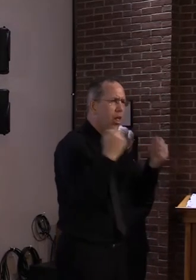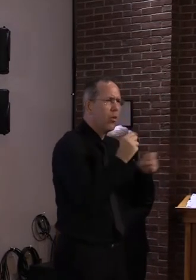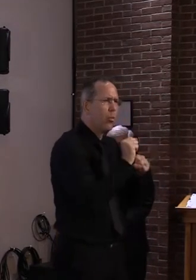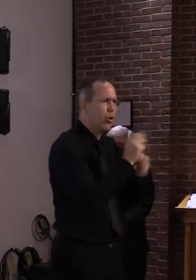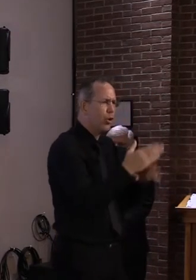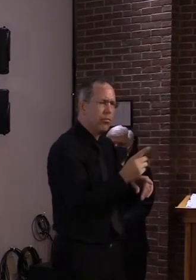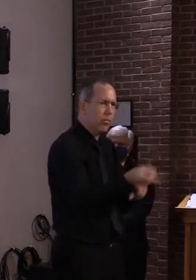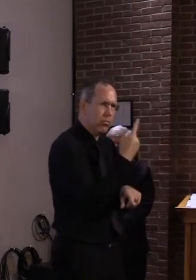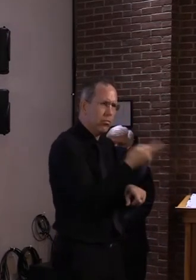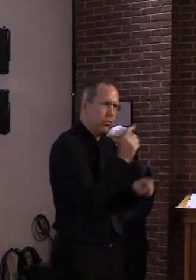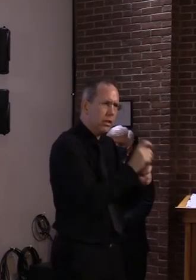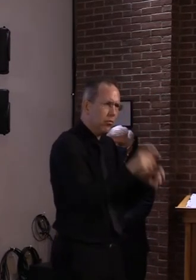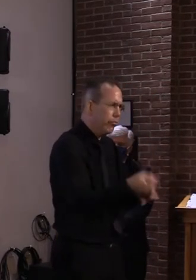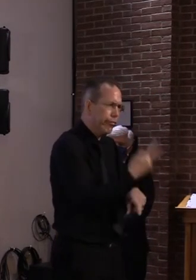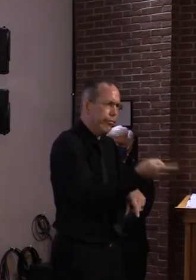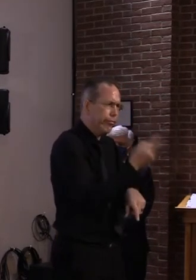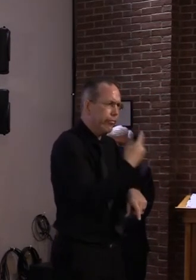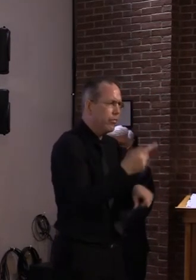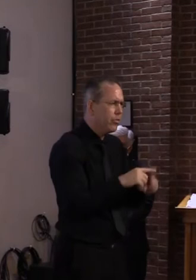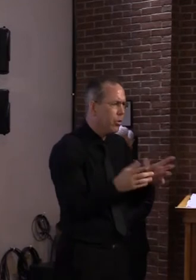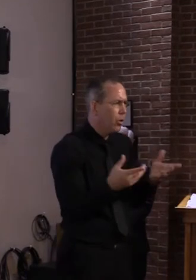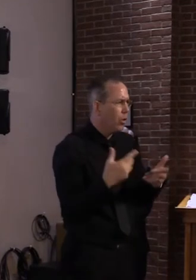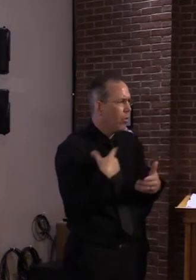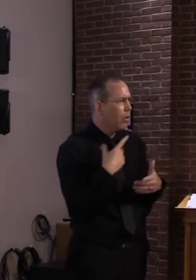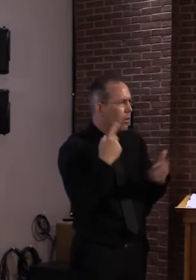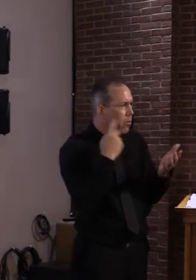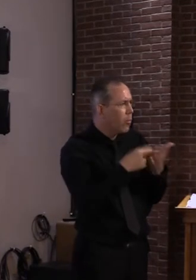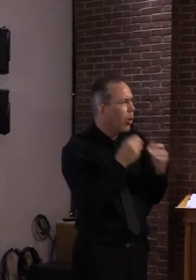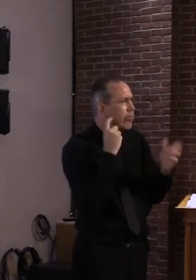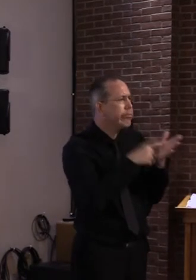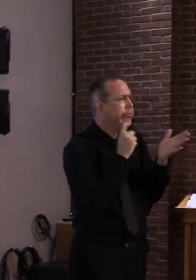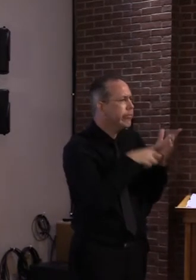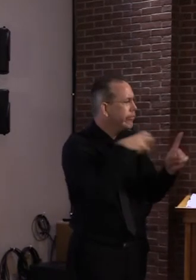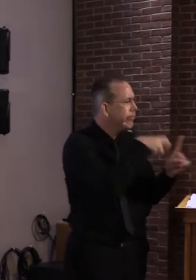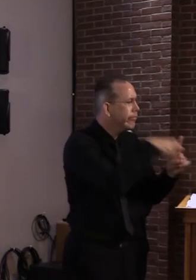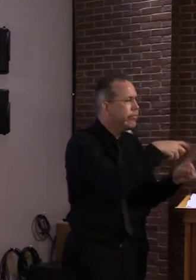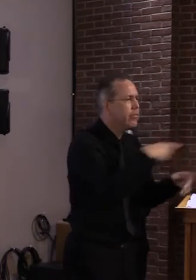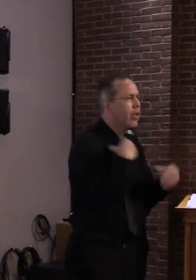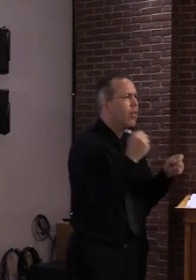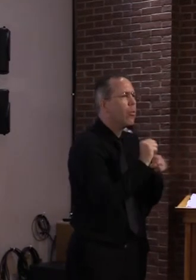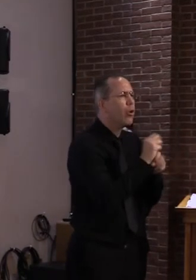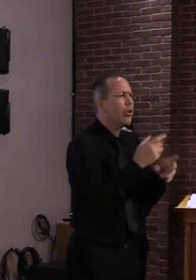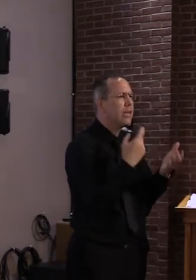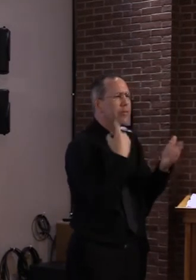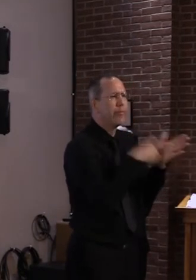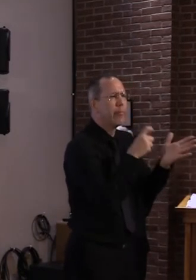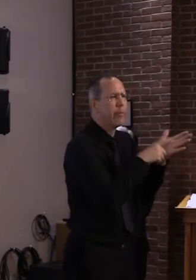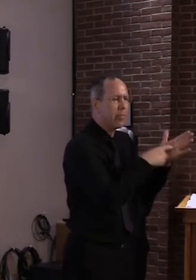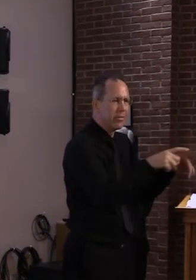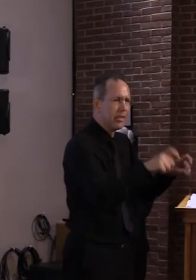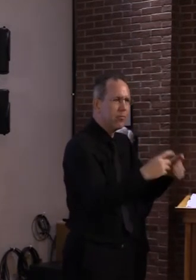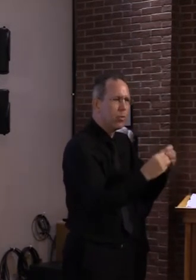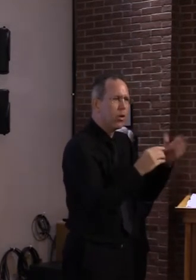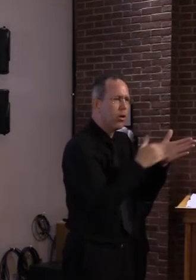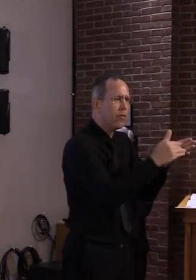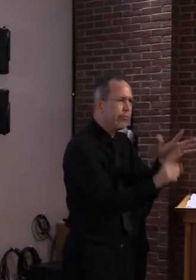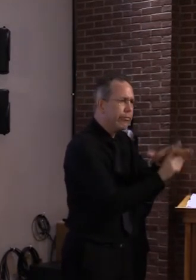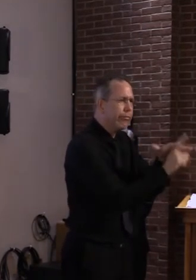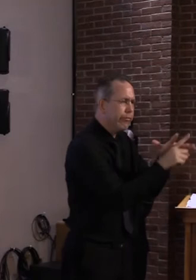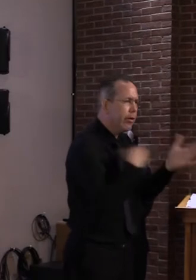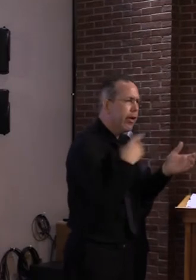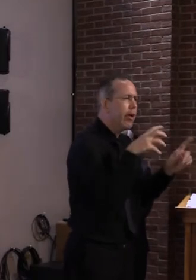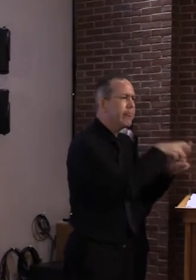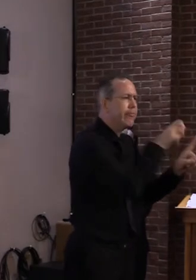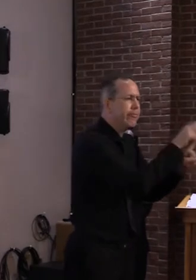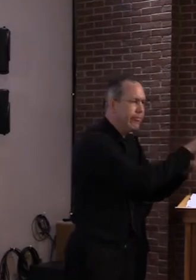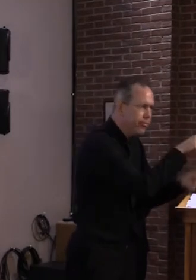nursing homes from the very beginning of the pandemic in Vermont, we actually have not had a lot of